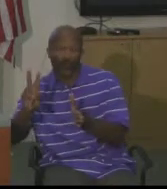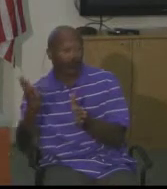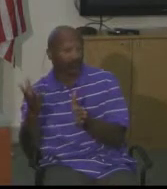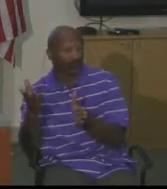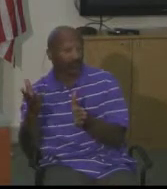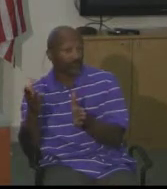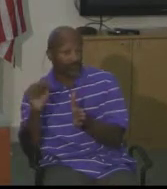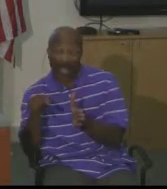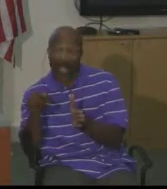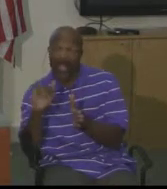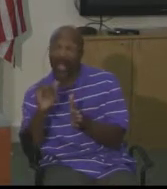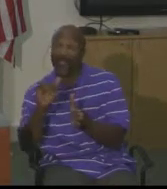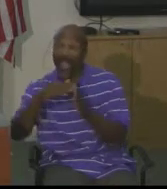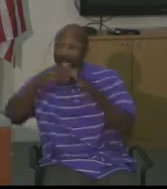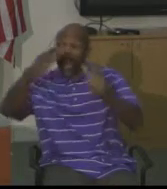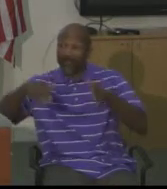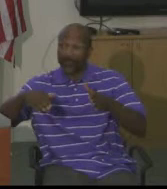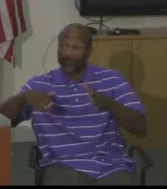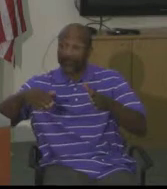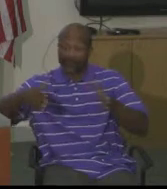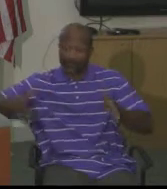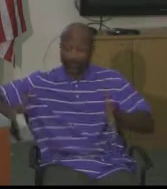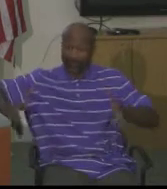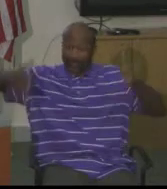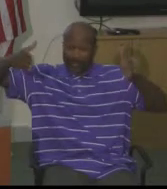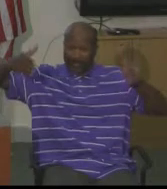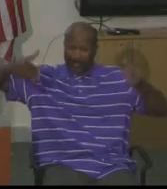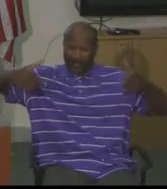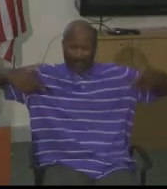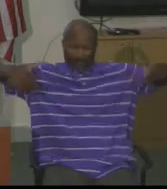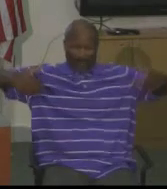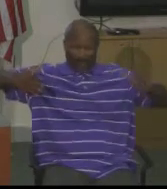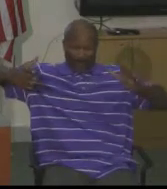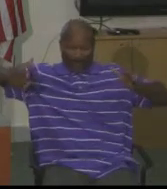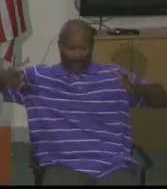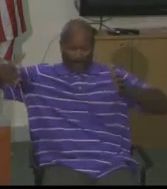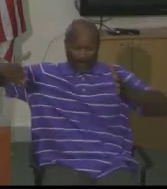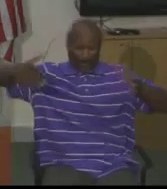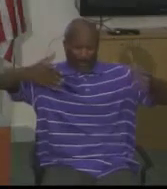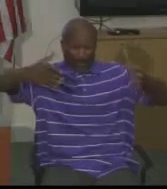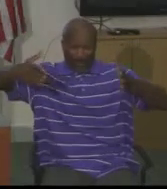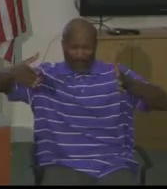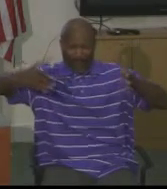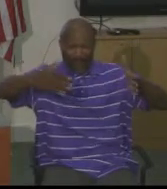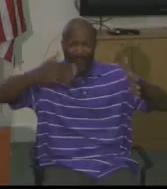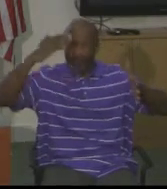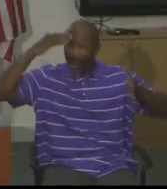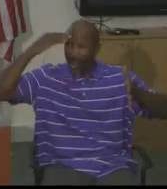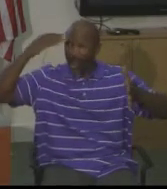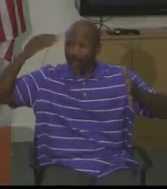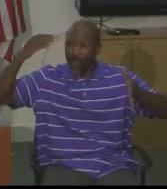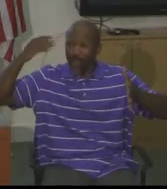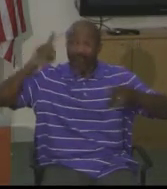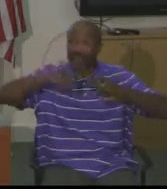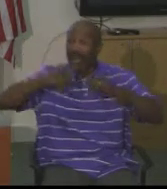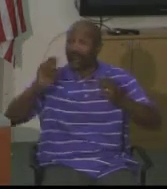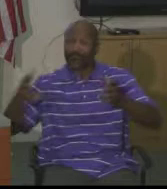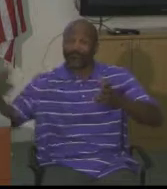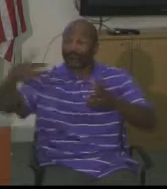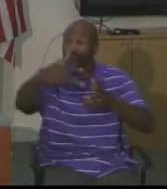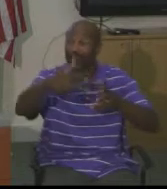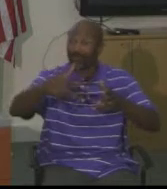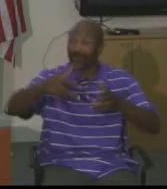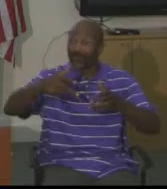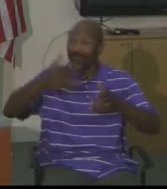So like that house that's moving on the extra wide, you know, going up to Tahoe, you can't pass because somebody's moving